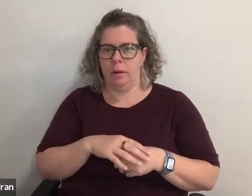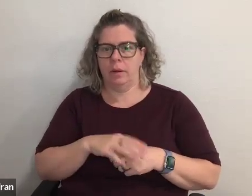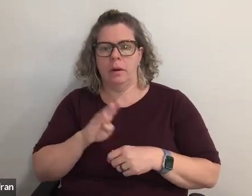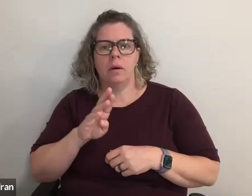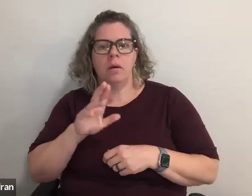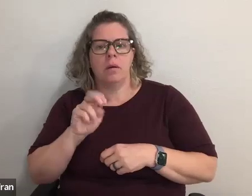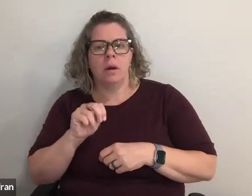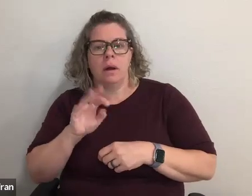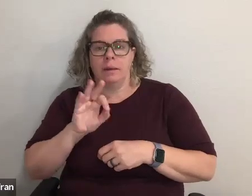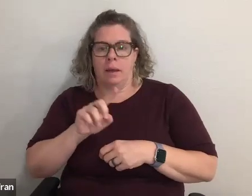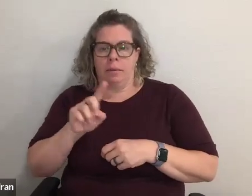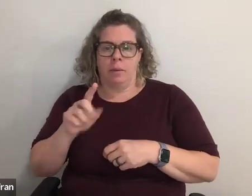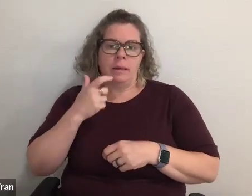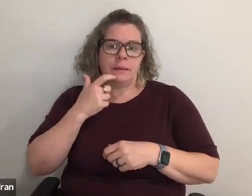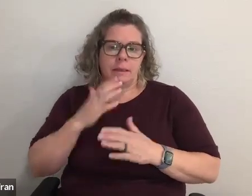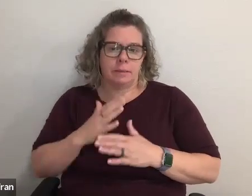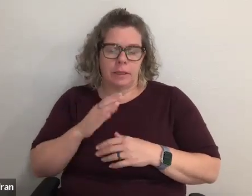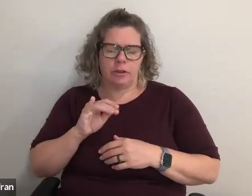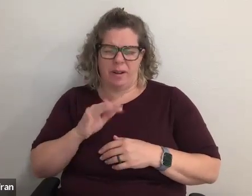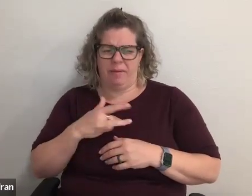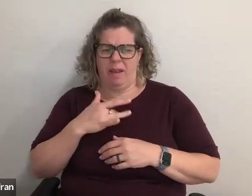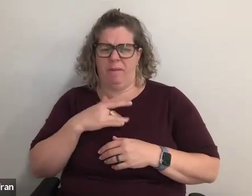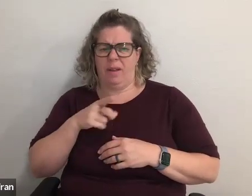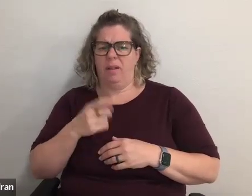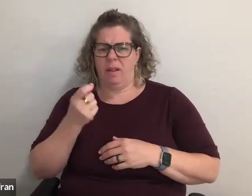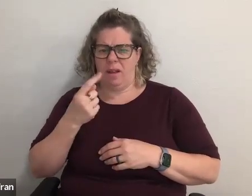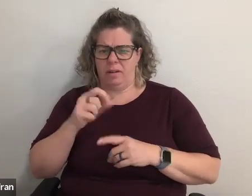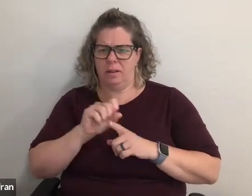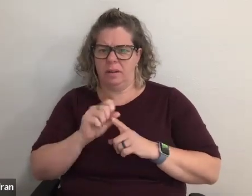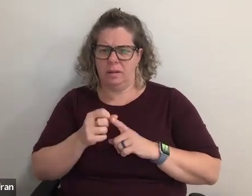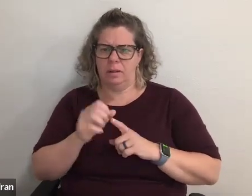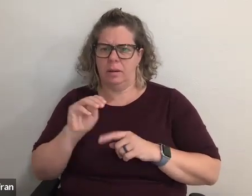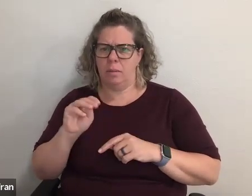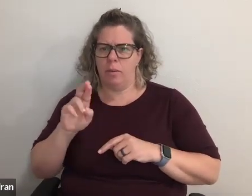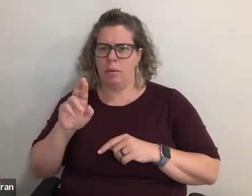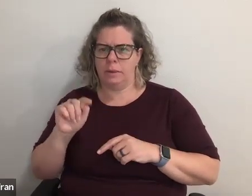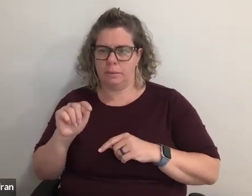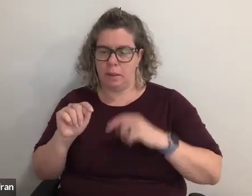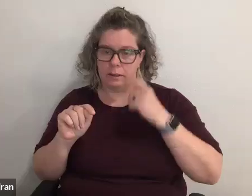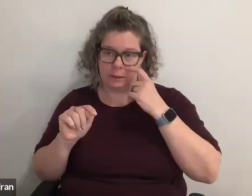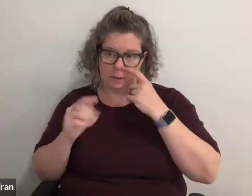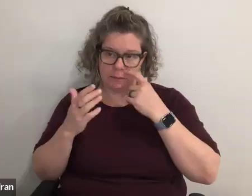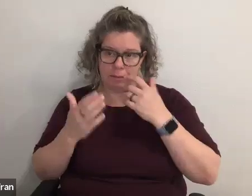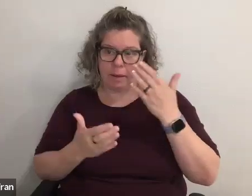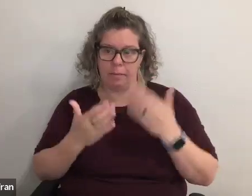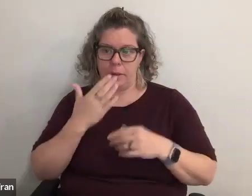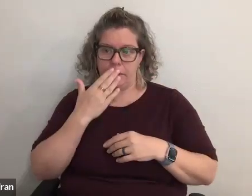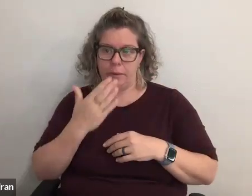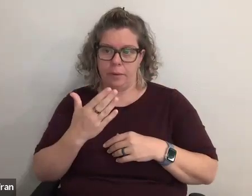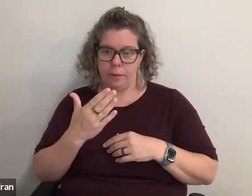So yeah, 911 dispatchers, if they feel like a mobile response team might be a